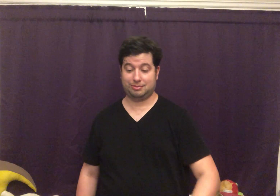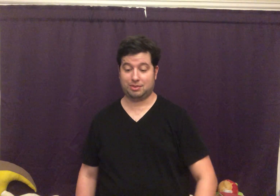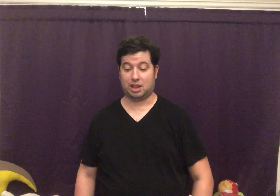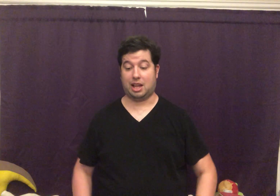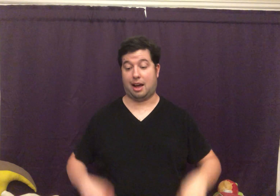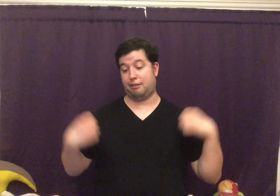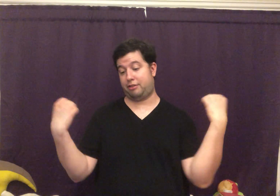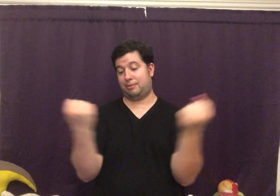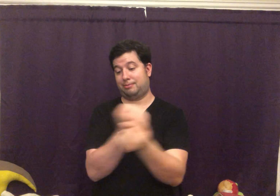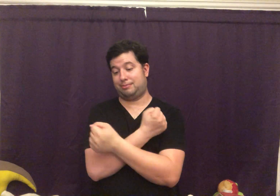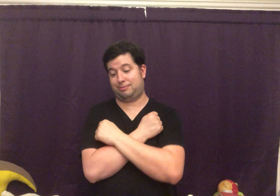Love.